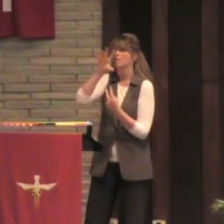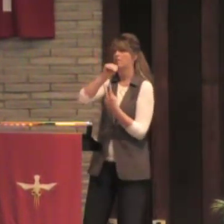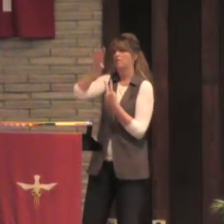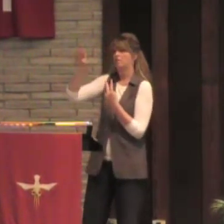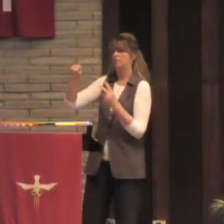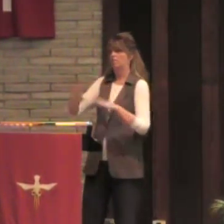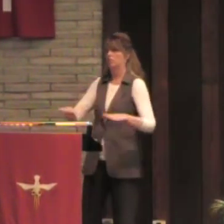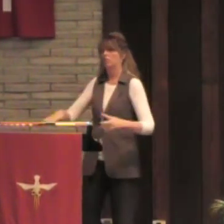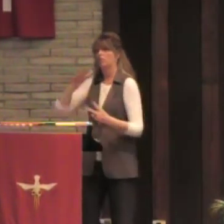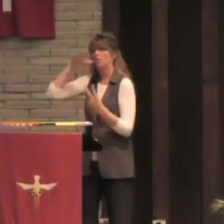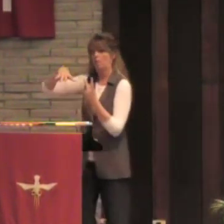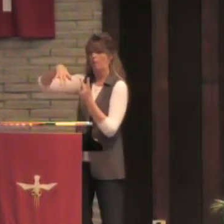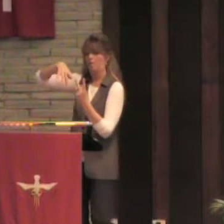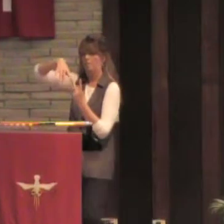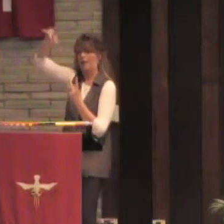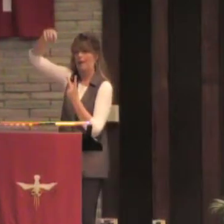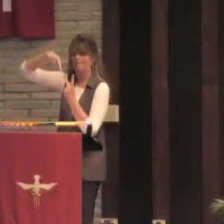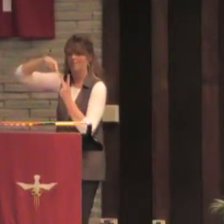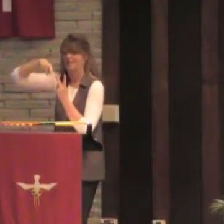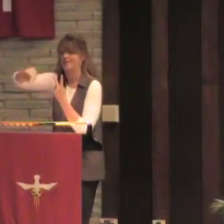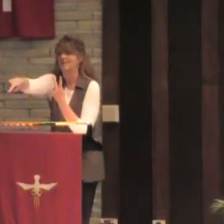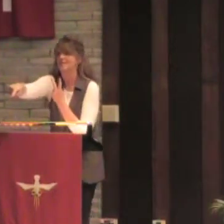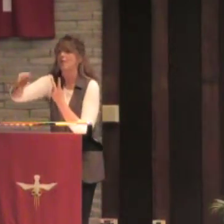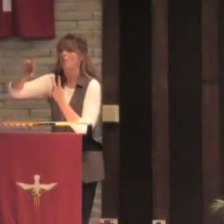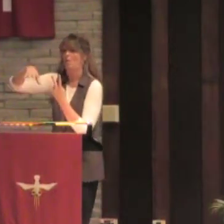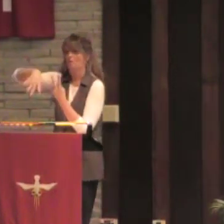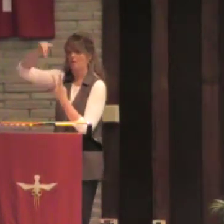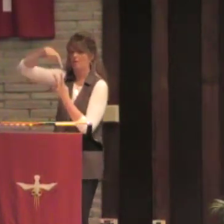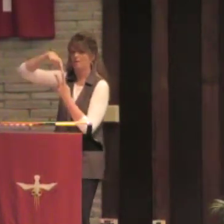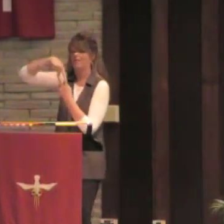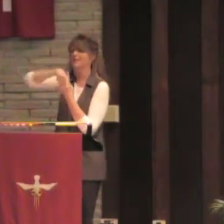with love, there's still a 50-50 chance that